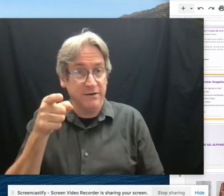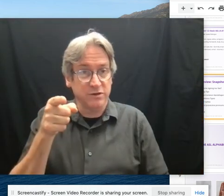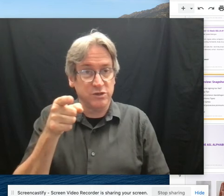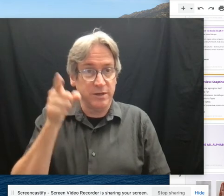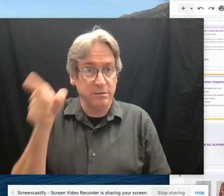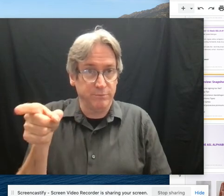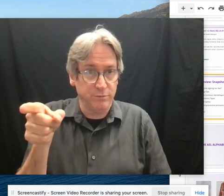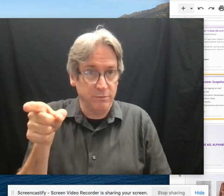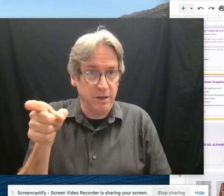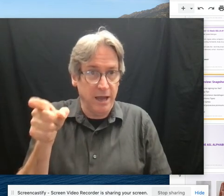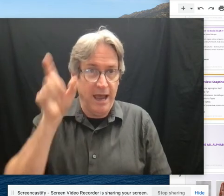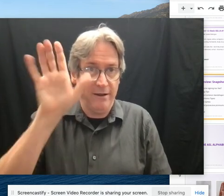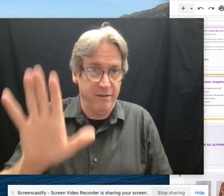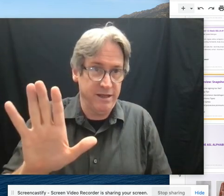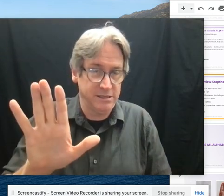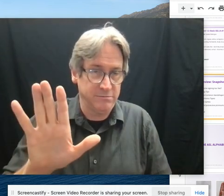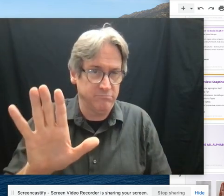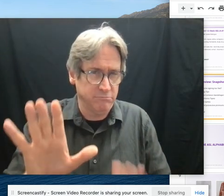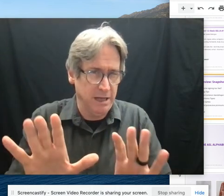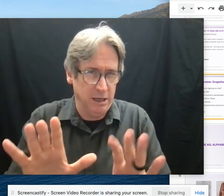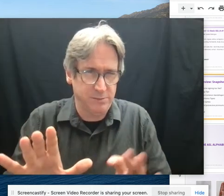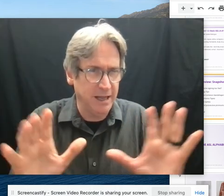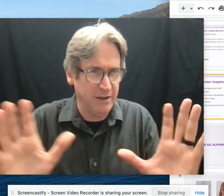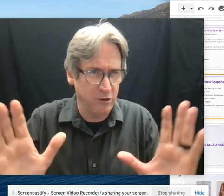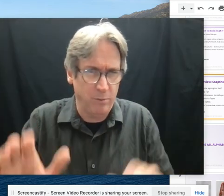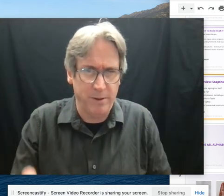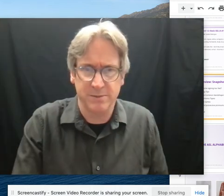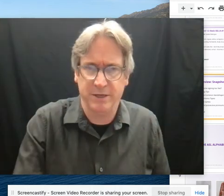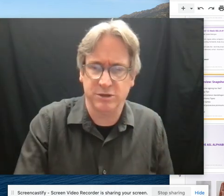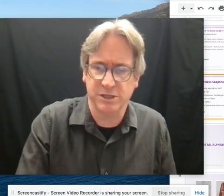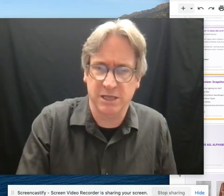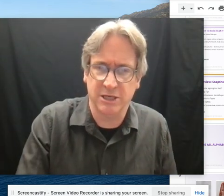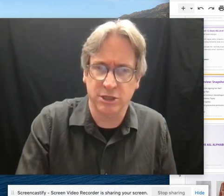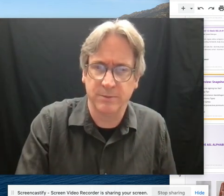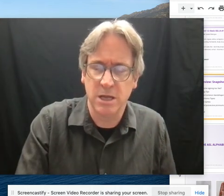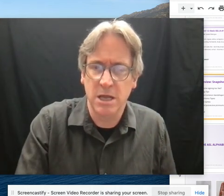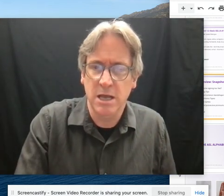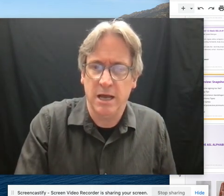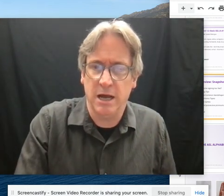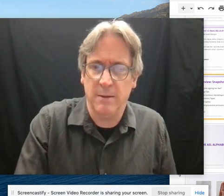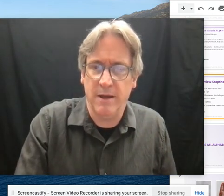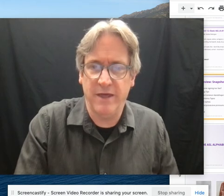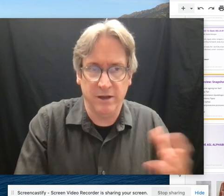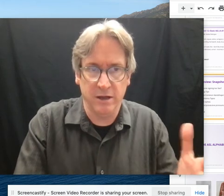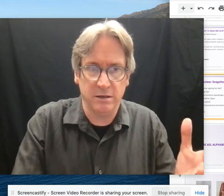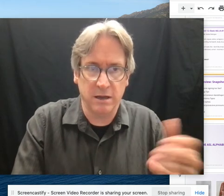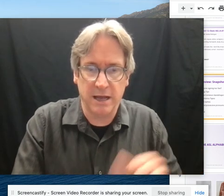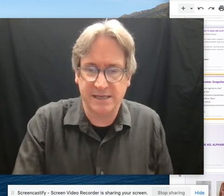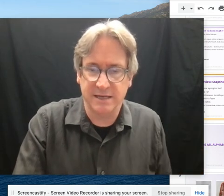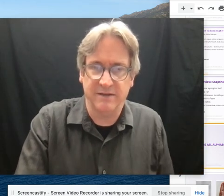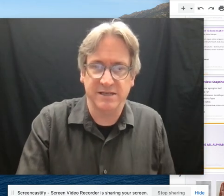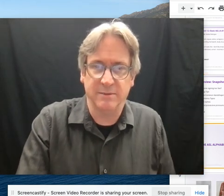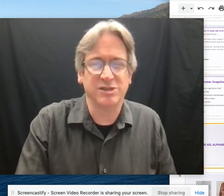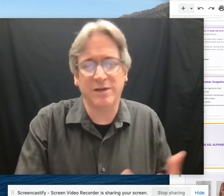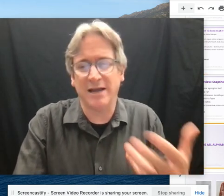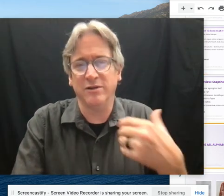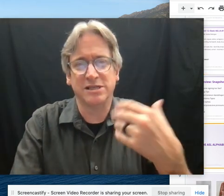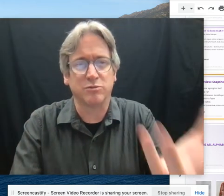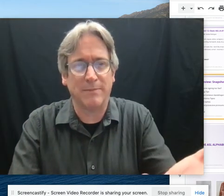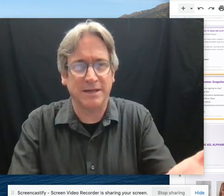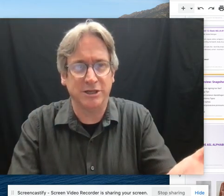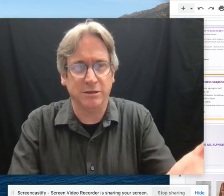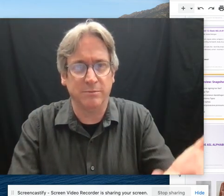it's the difference between and this. And I'll explain that, and there'll be some pictures in the slideshow. And then the essay on deaf disabled. So